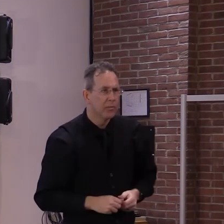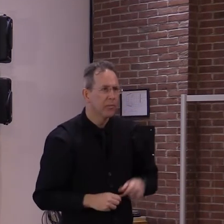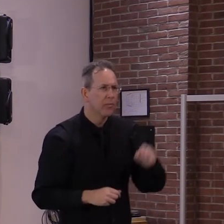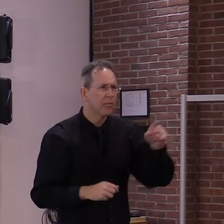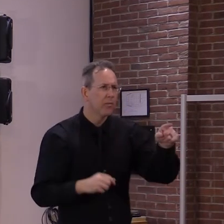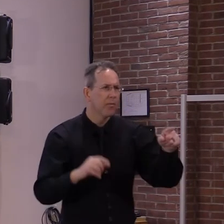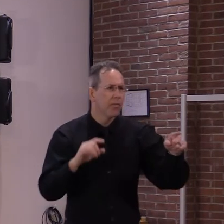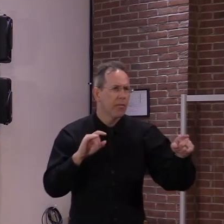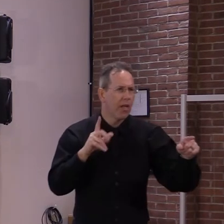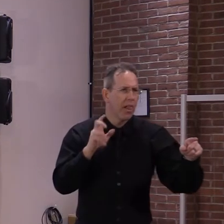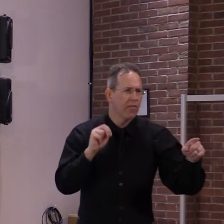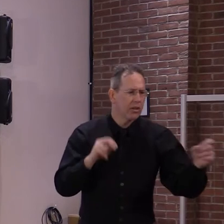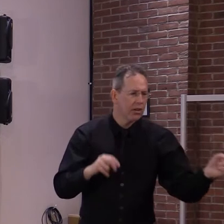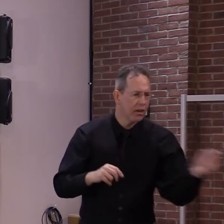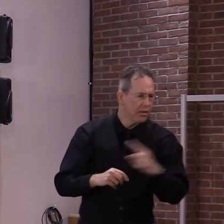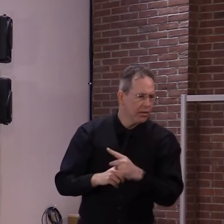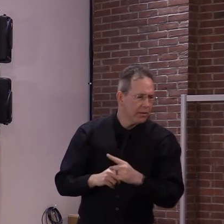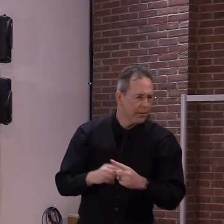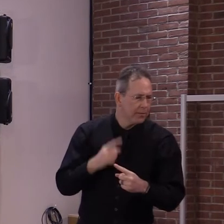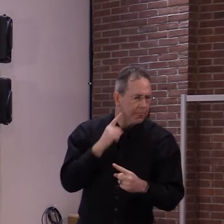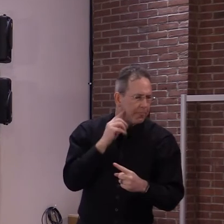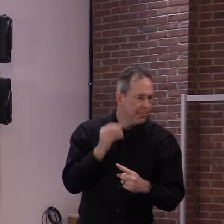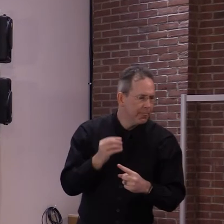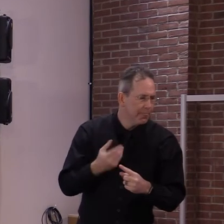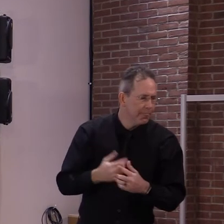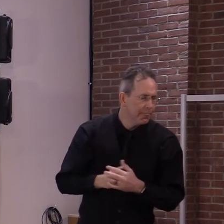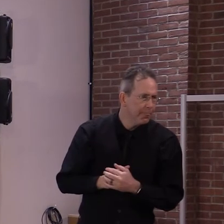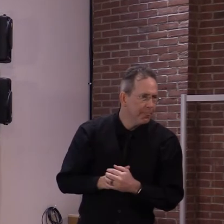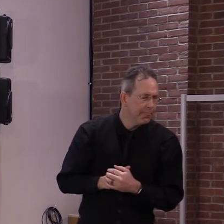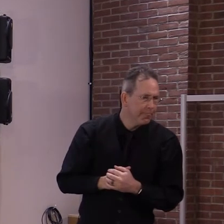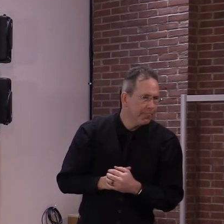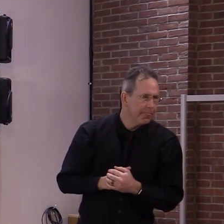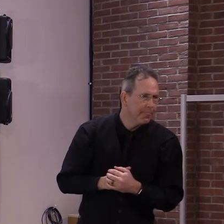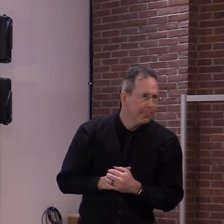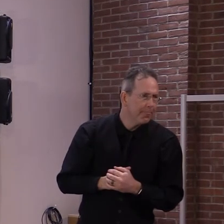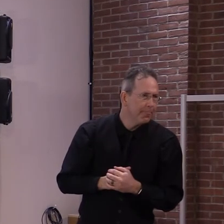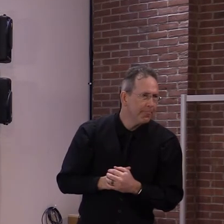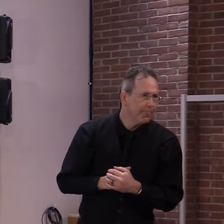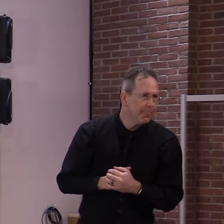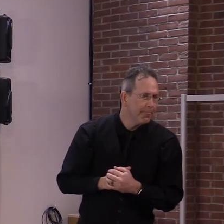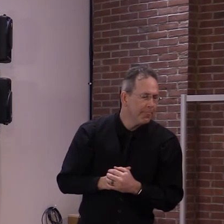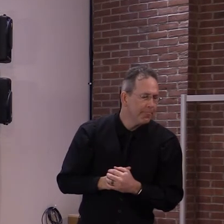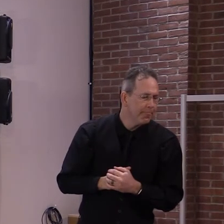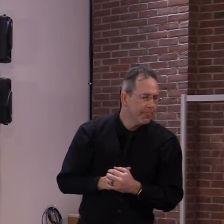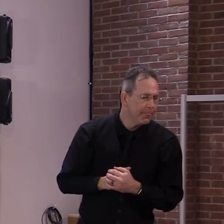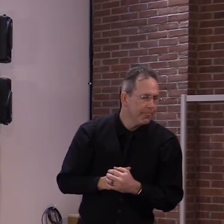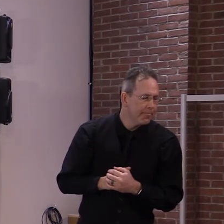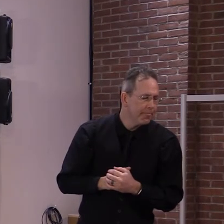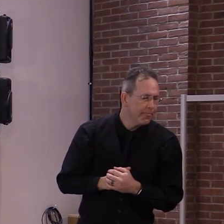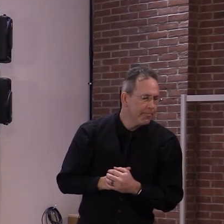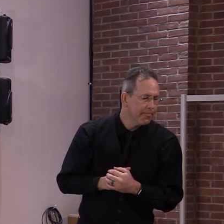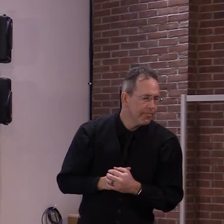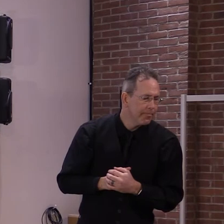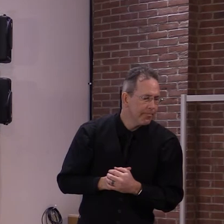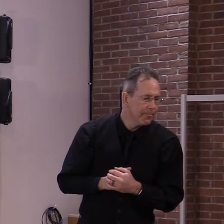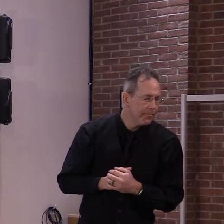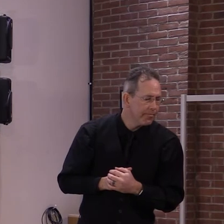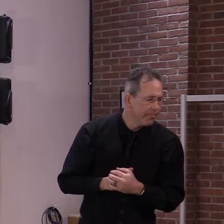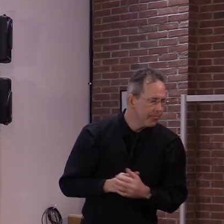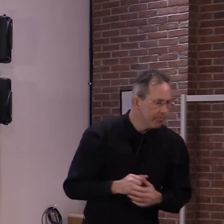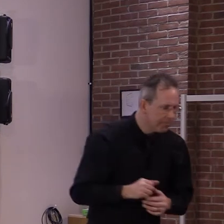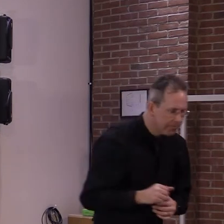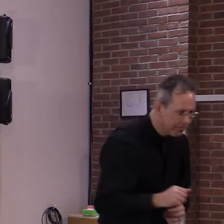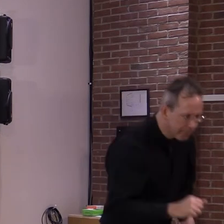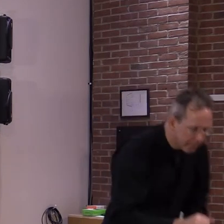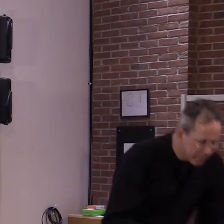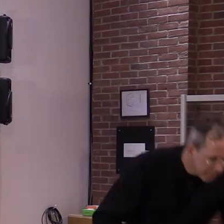on decrease franklin you kind of eluded sort of why we're seeing cases there but uh what what's happening in essex county what what's driving